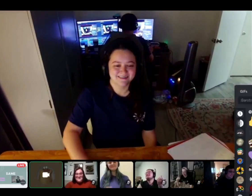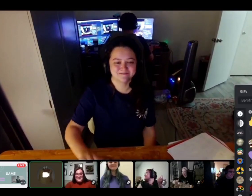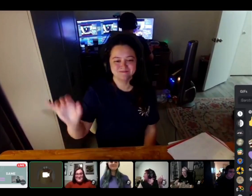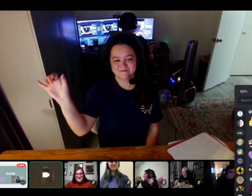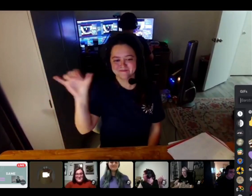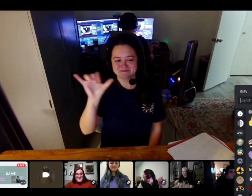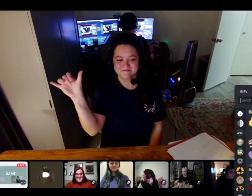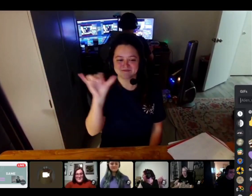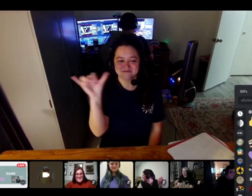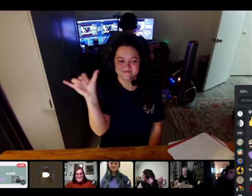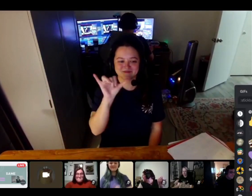Same.